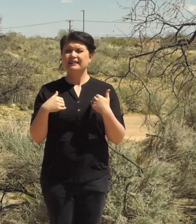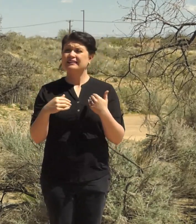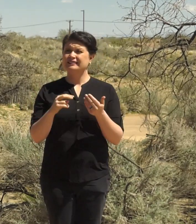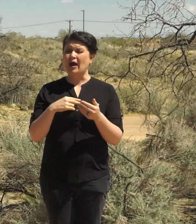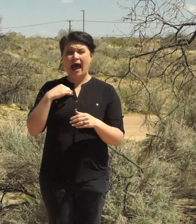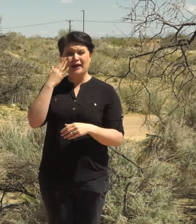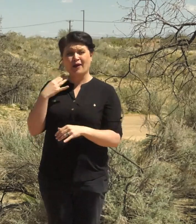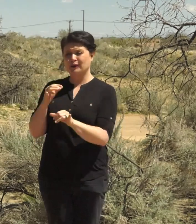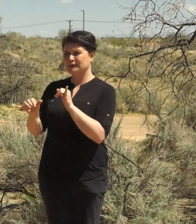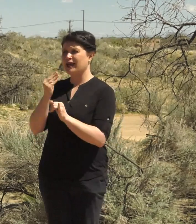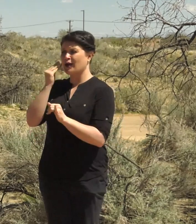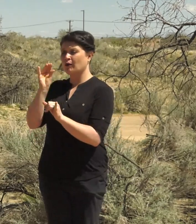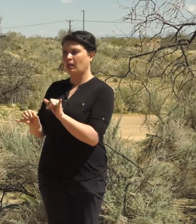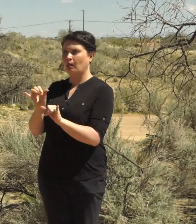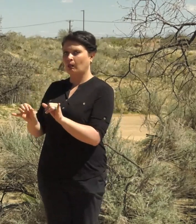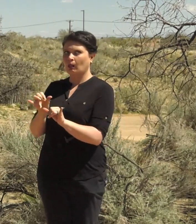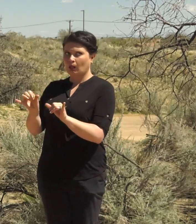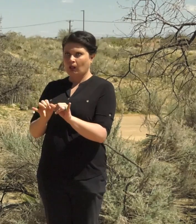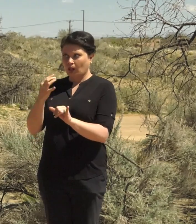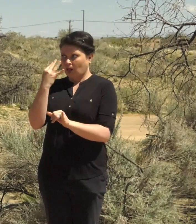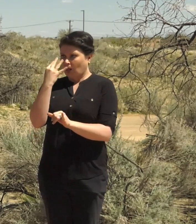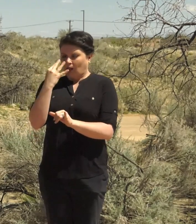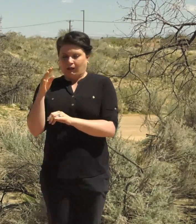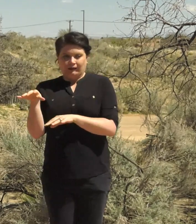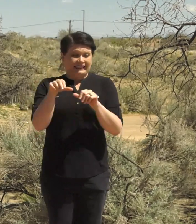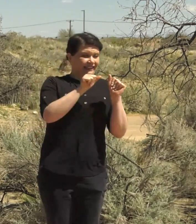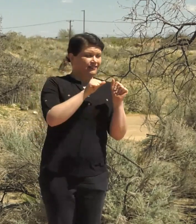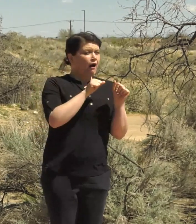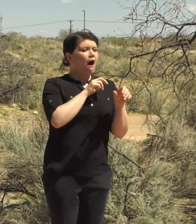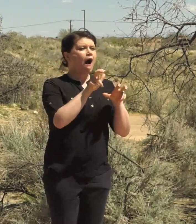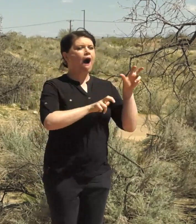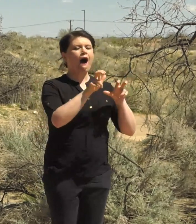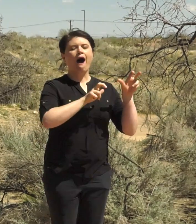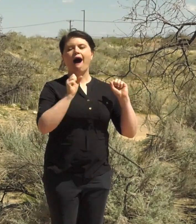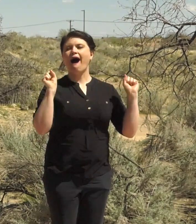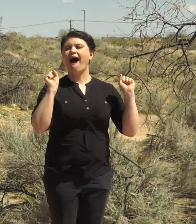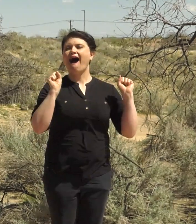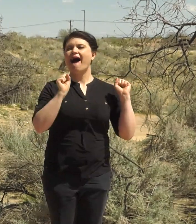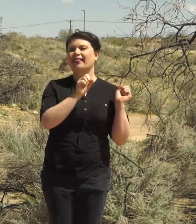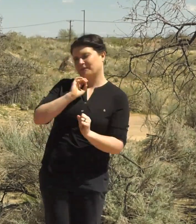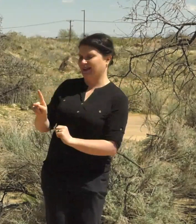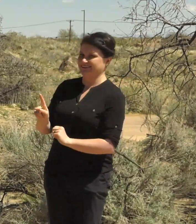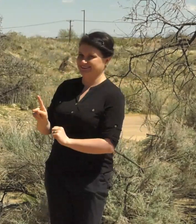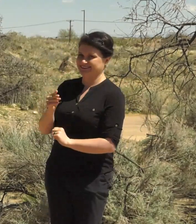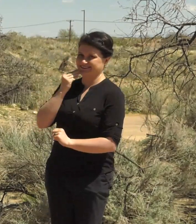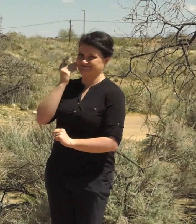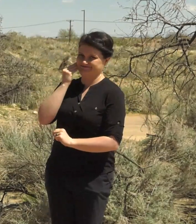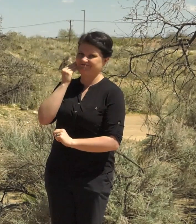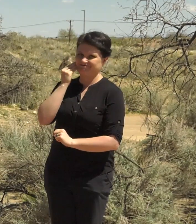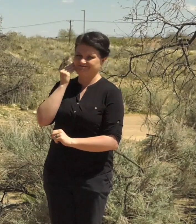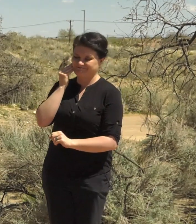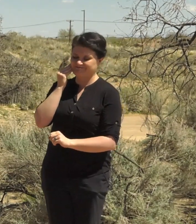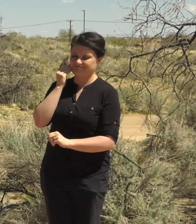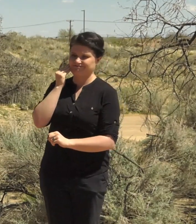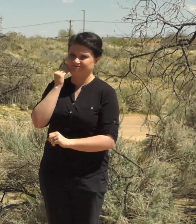your shelter at home for a brief period of exercise before you return to stay at